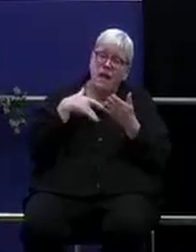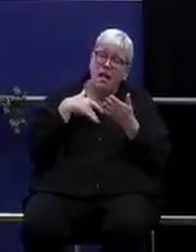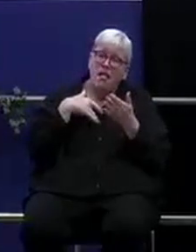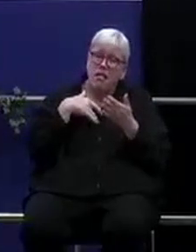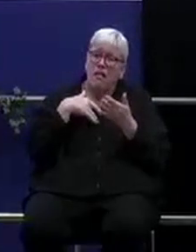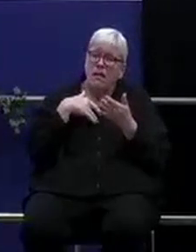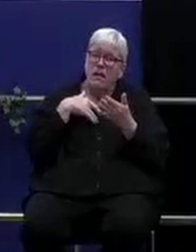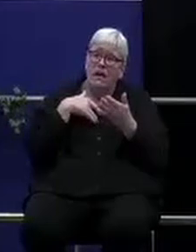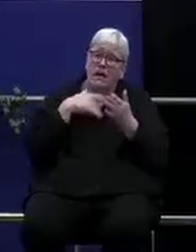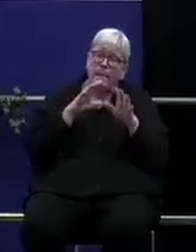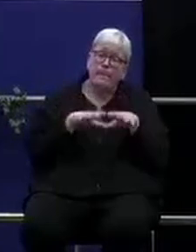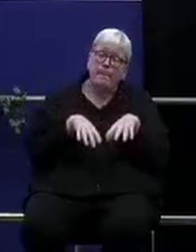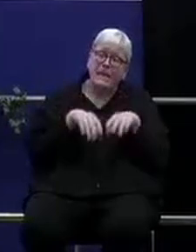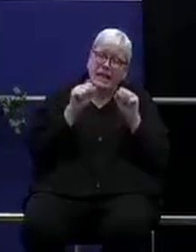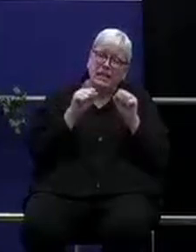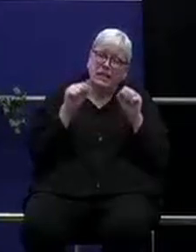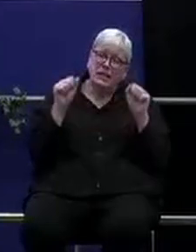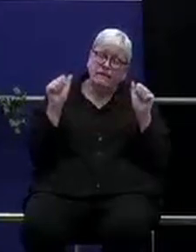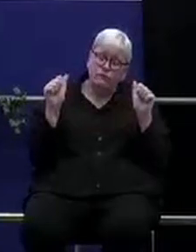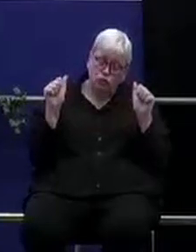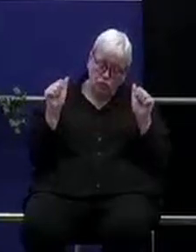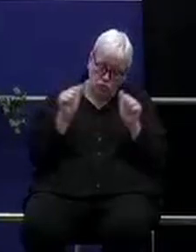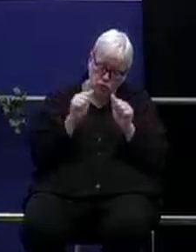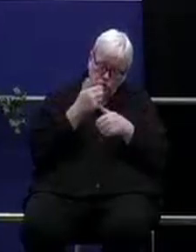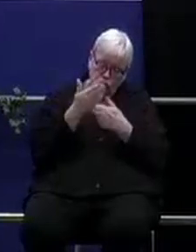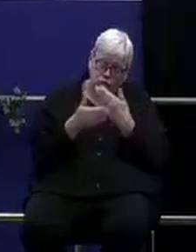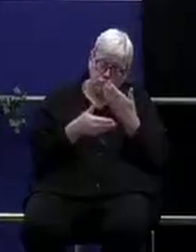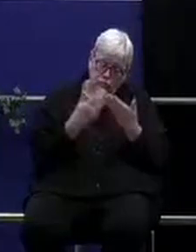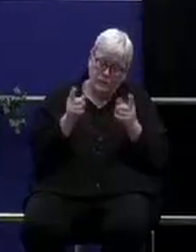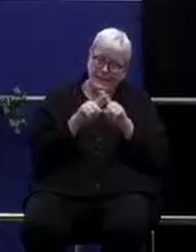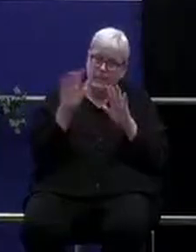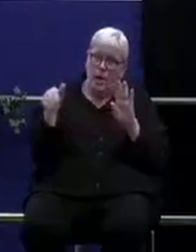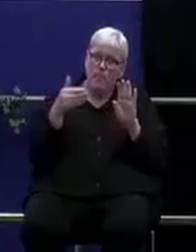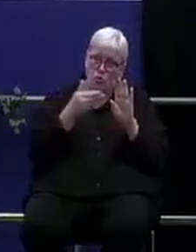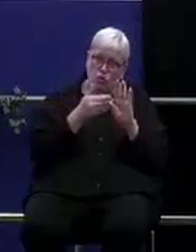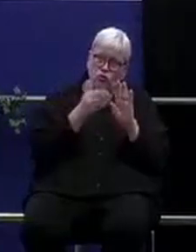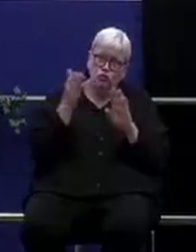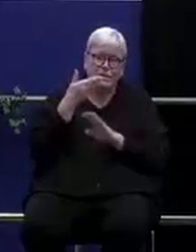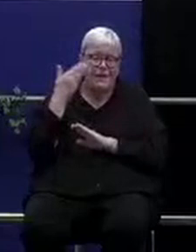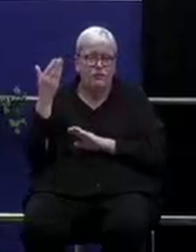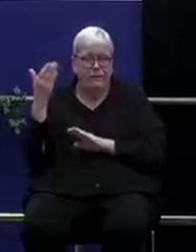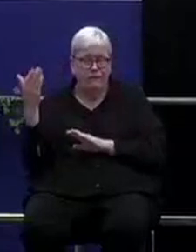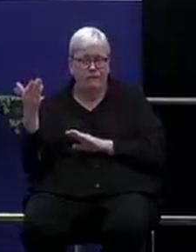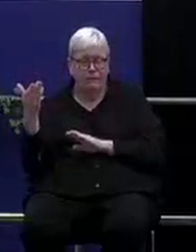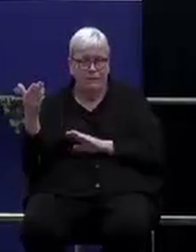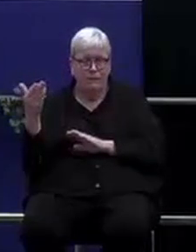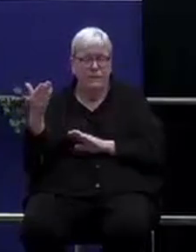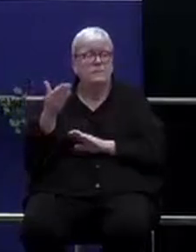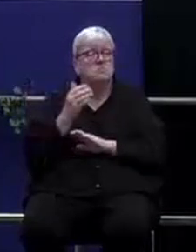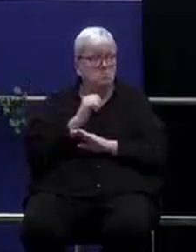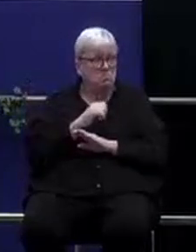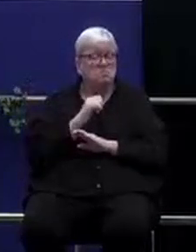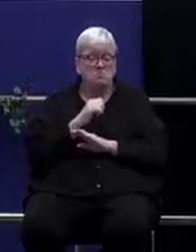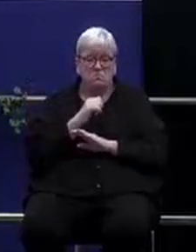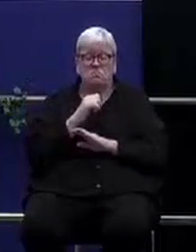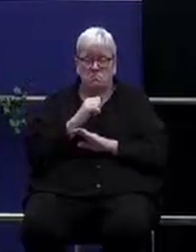of beginnings in the short story with that approach to narrative? Oh, yeah, massively. I mean, I would say that